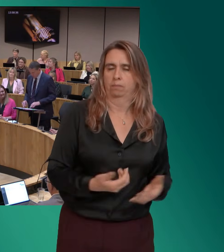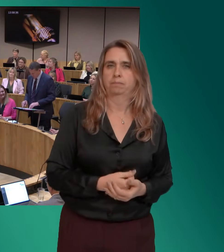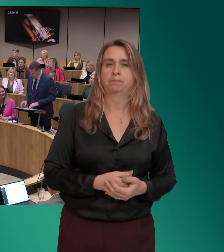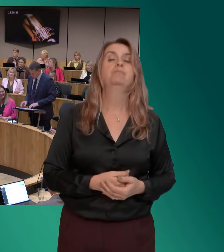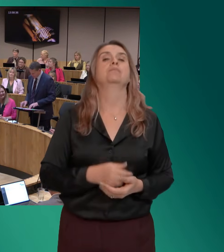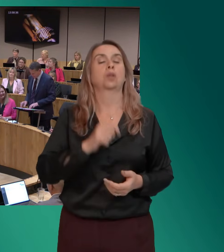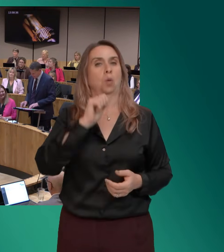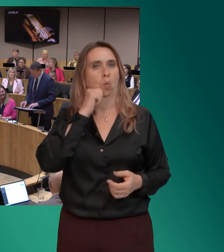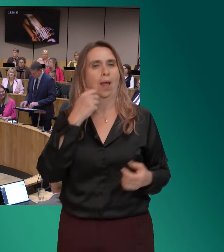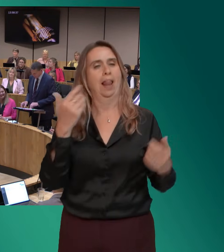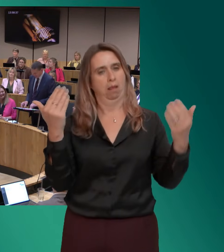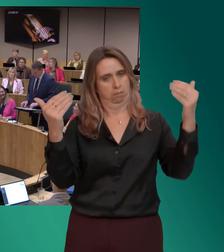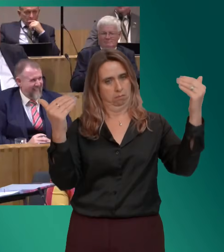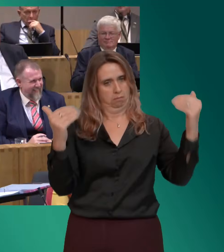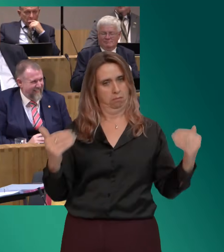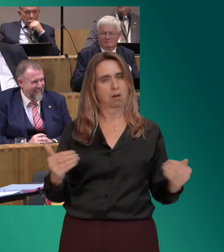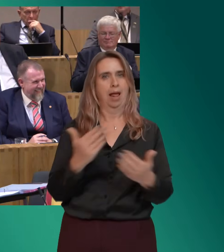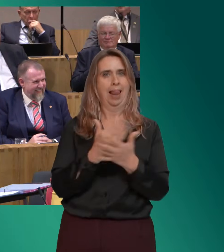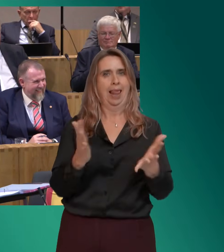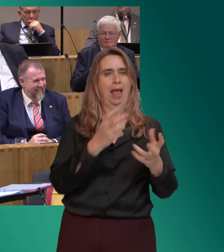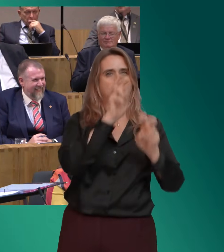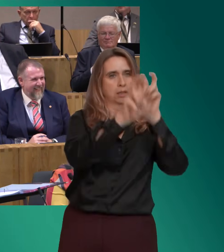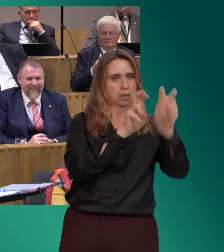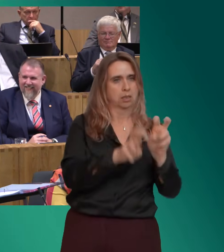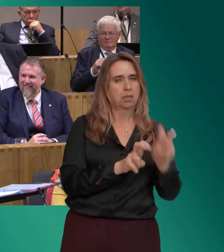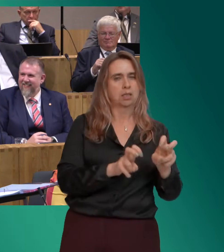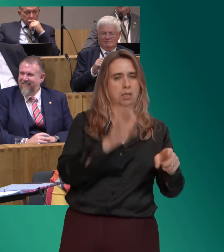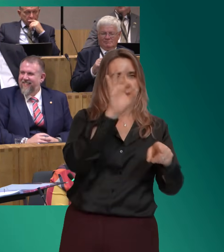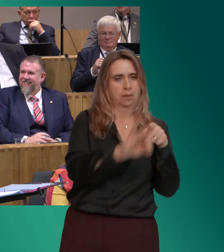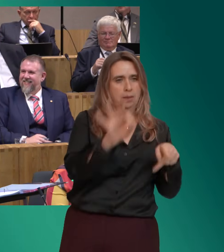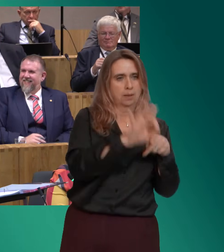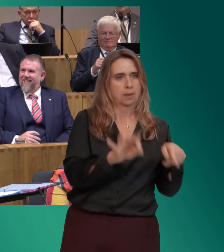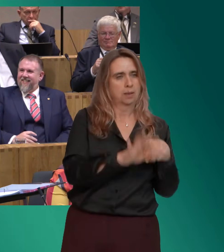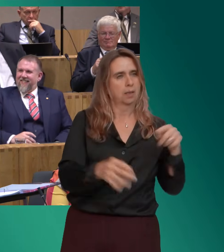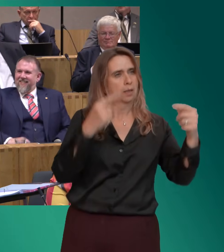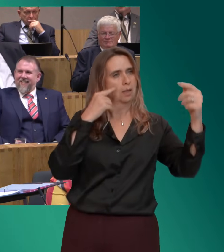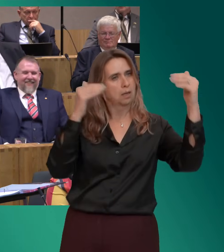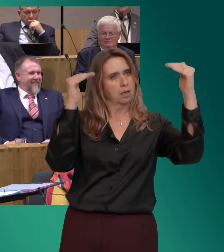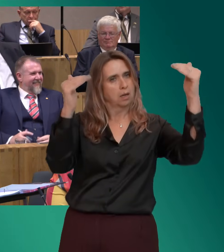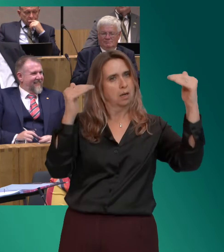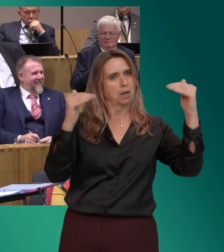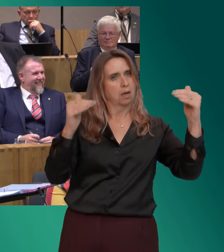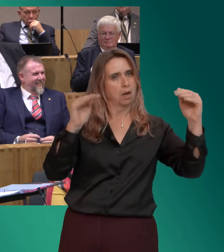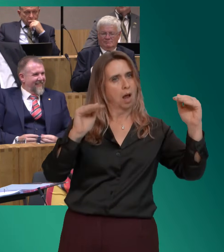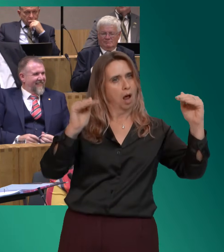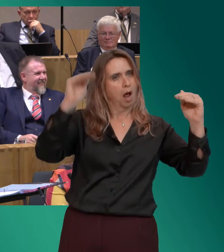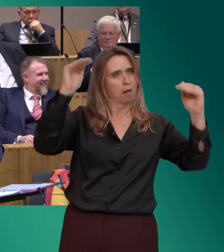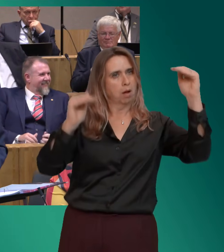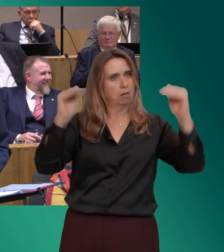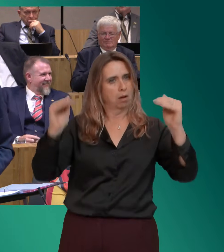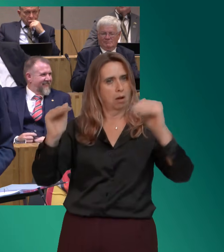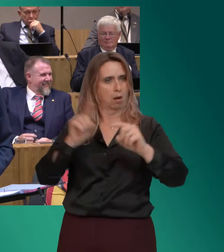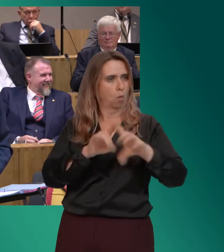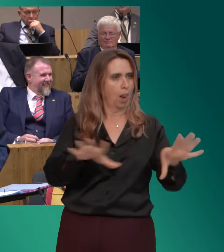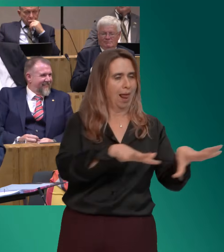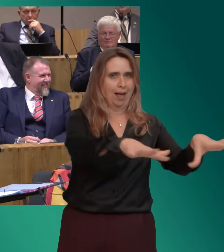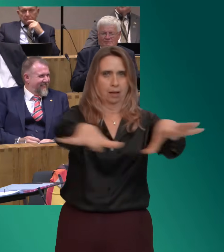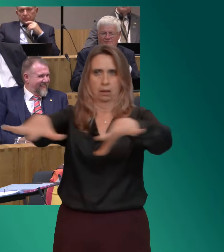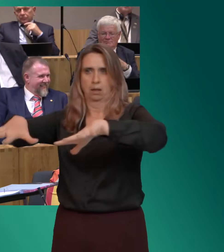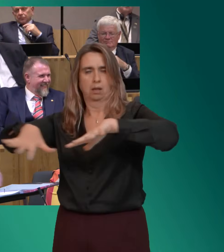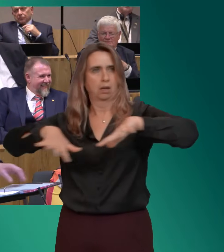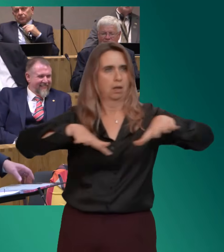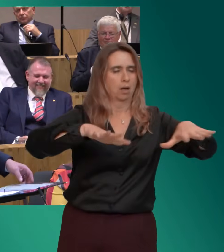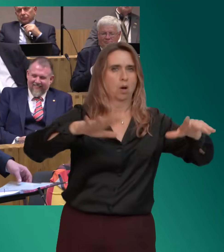measure progress through a clear, data-led and disciplined approach, tracking what is actually changing on the ground so that we can see what